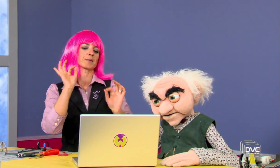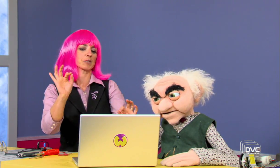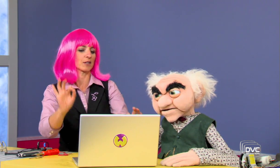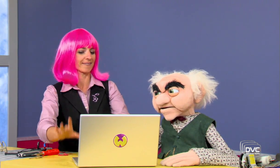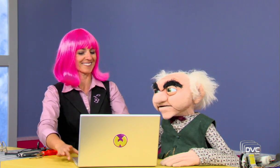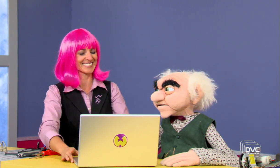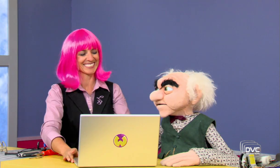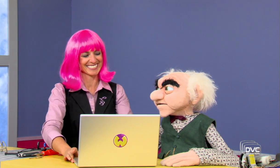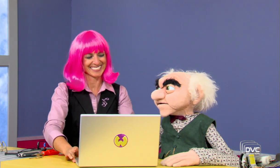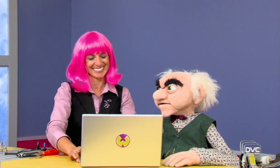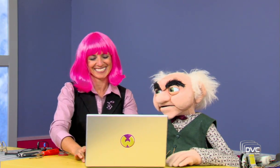Perfect.